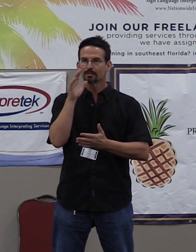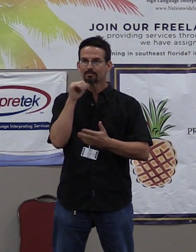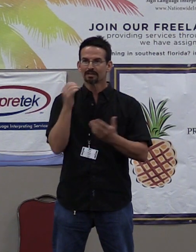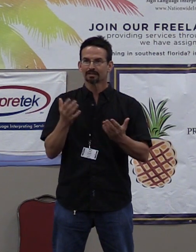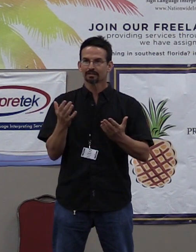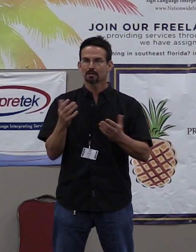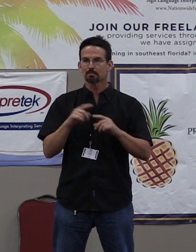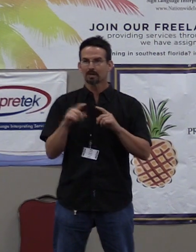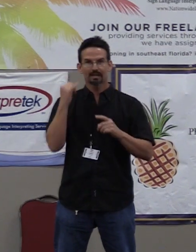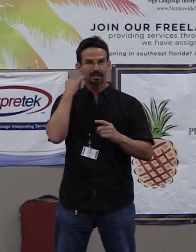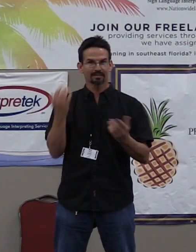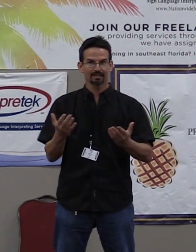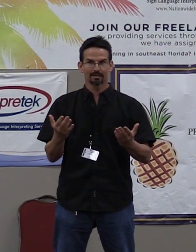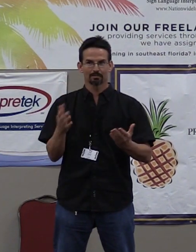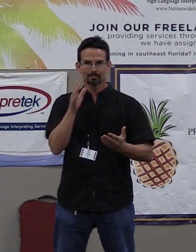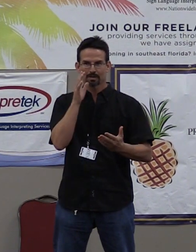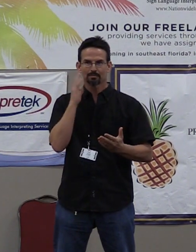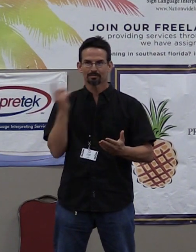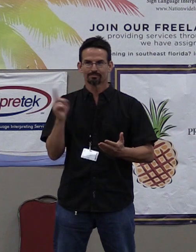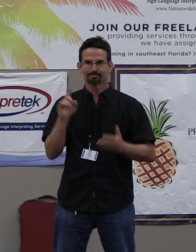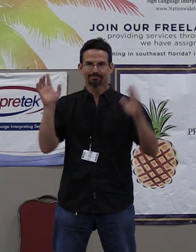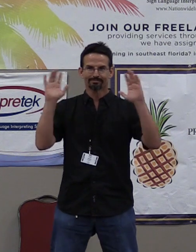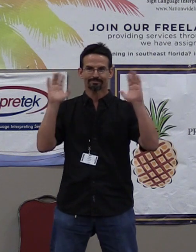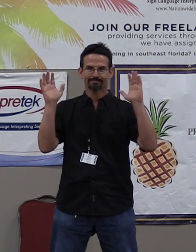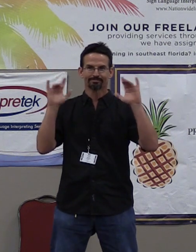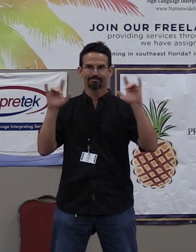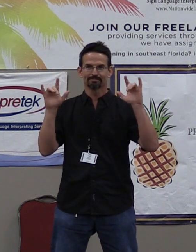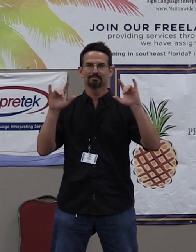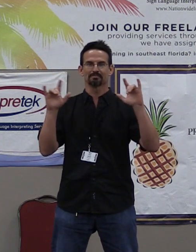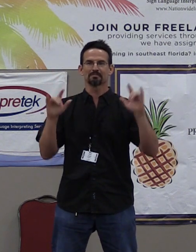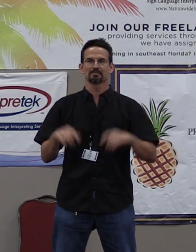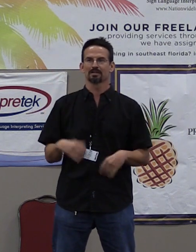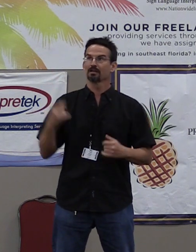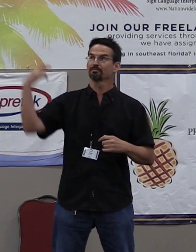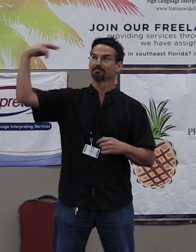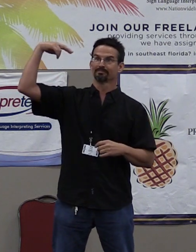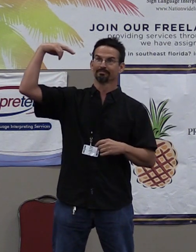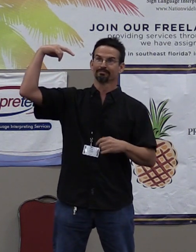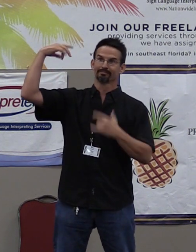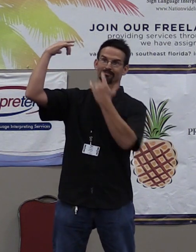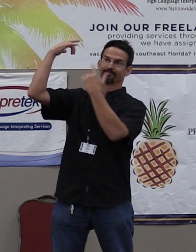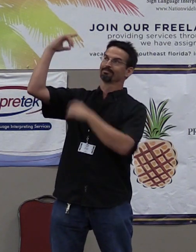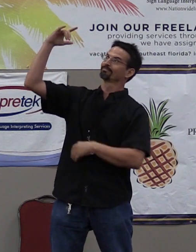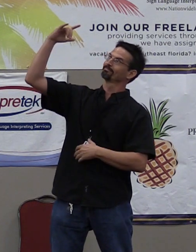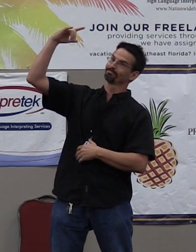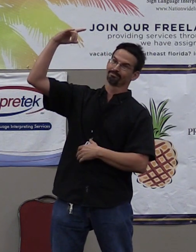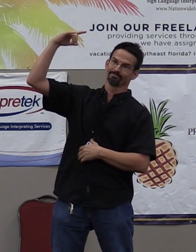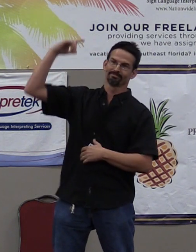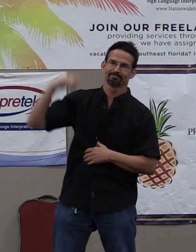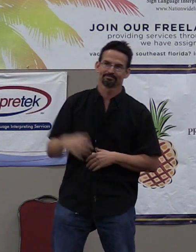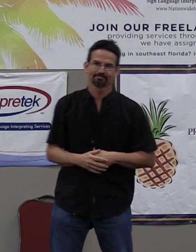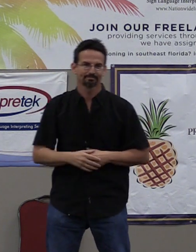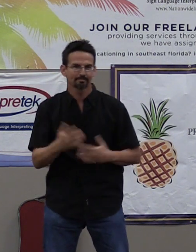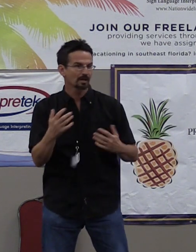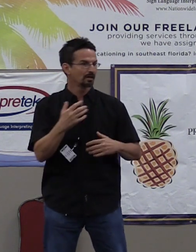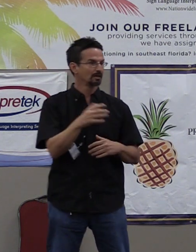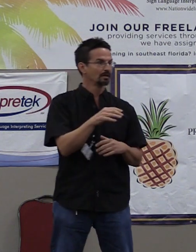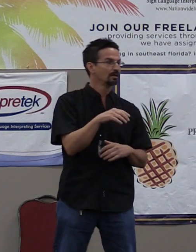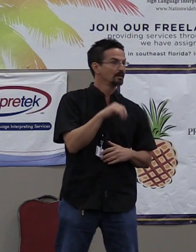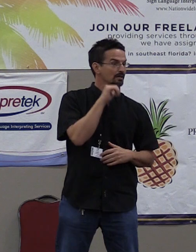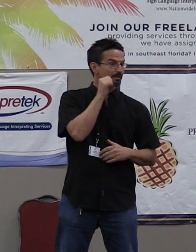lost my mom last week, Monday. She's not here with us, but if she was here, she'd be here telling everybody hi, but she's looking down at us.